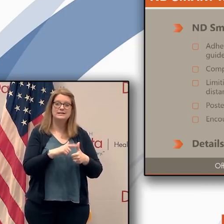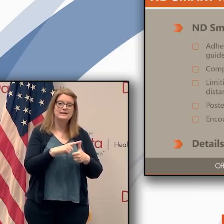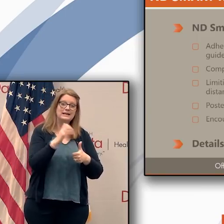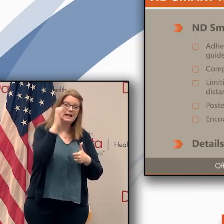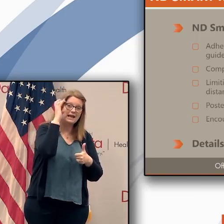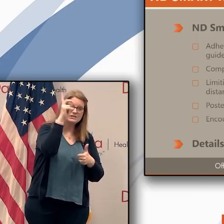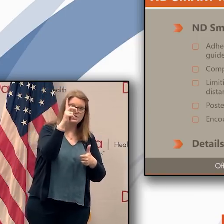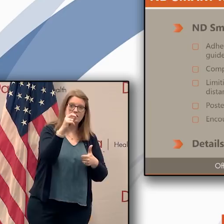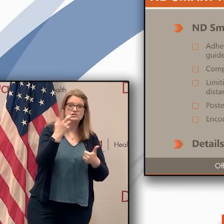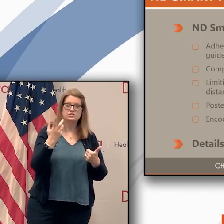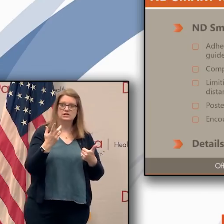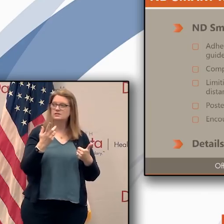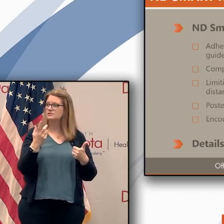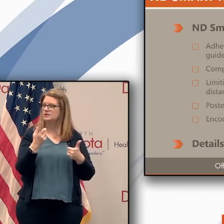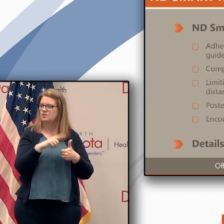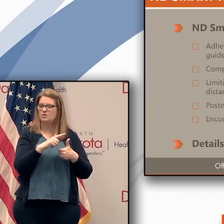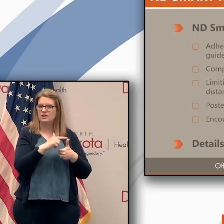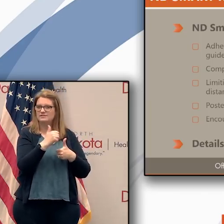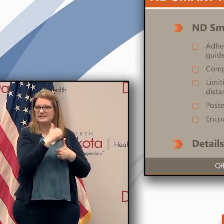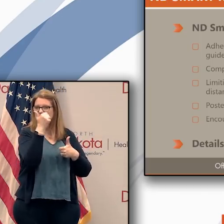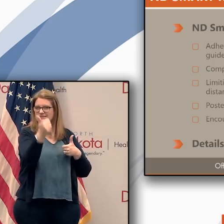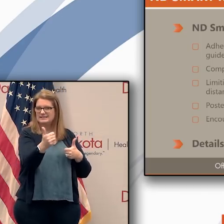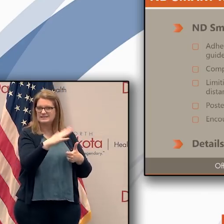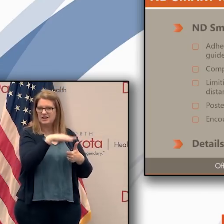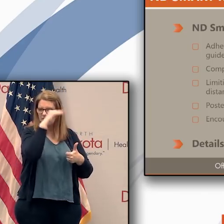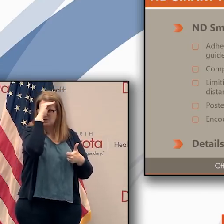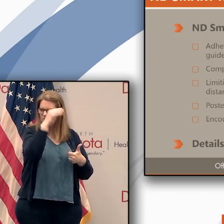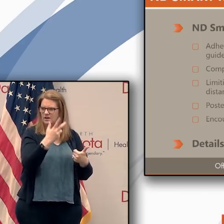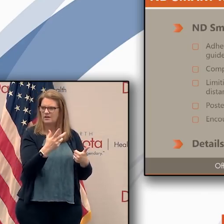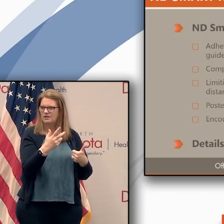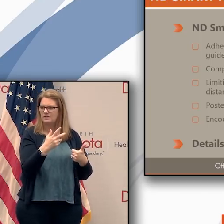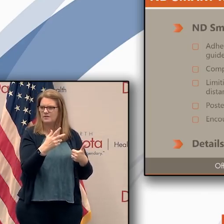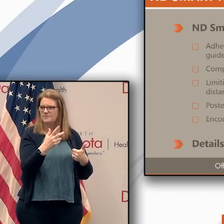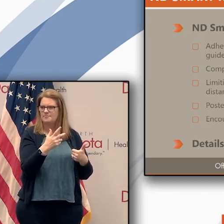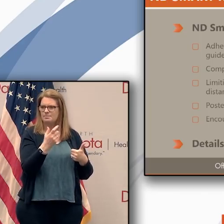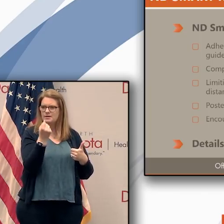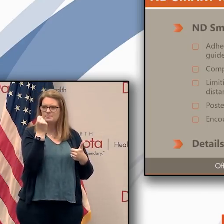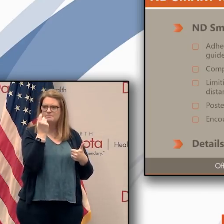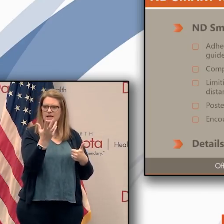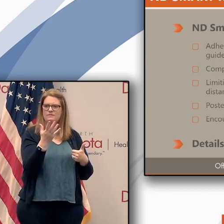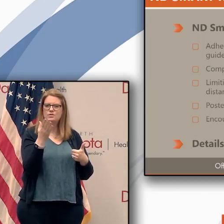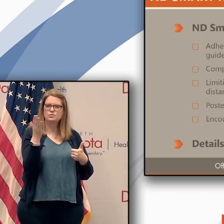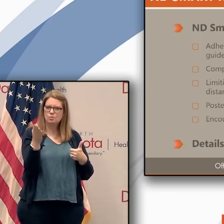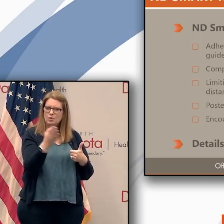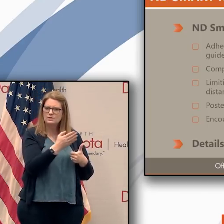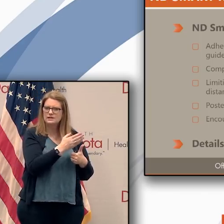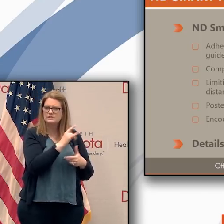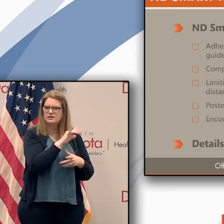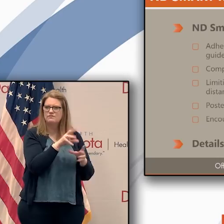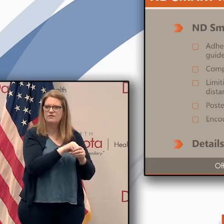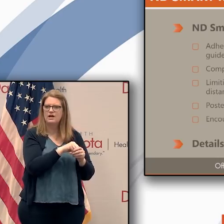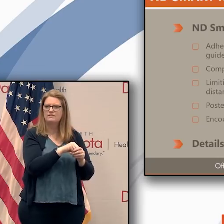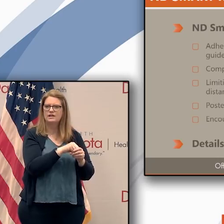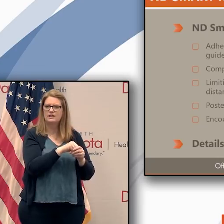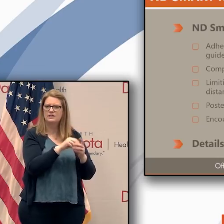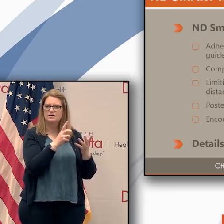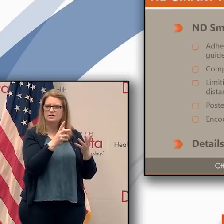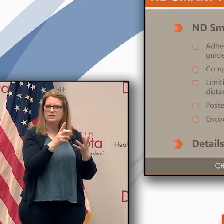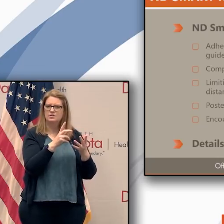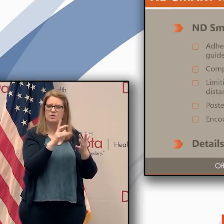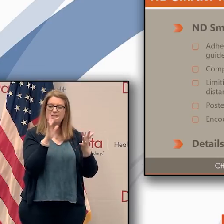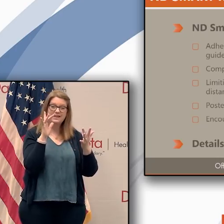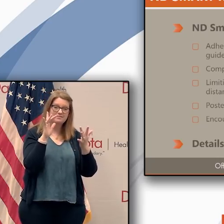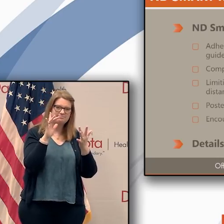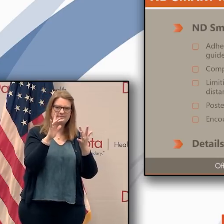education, all that was done through distance learning. All those were open. Many of those organizations that involved having contact with the public have